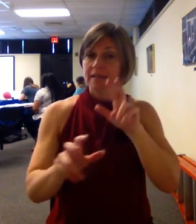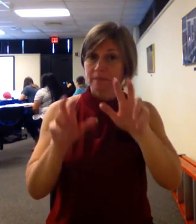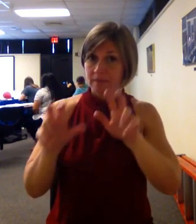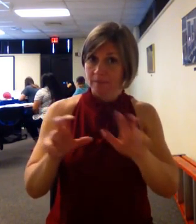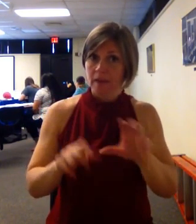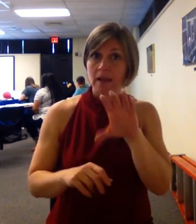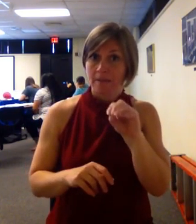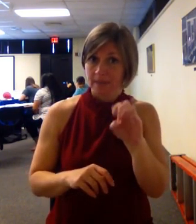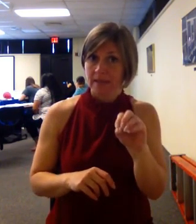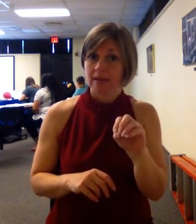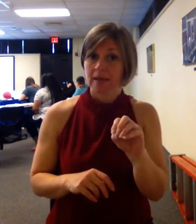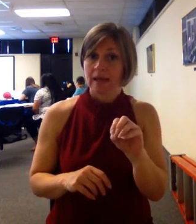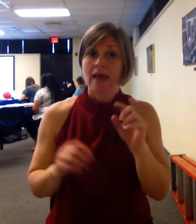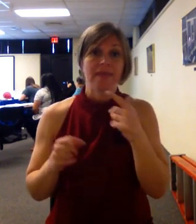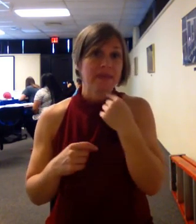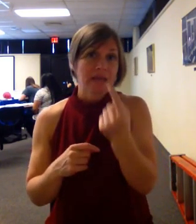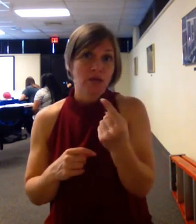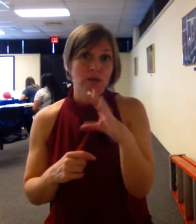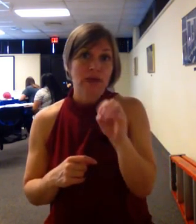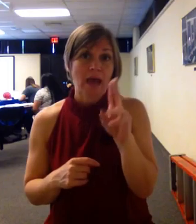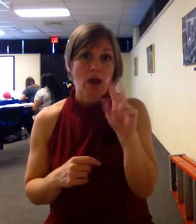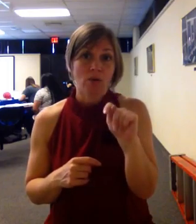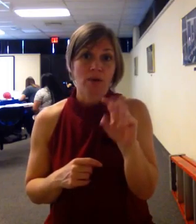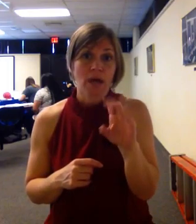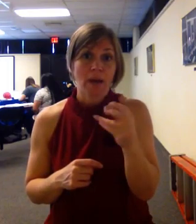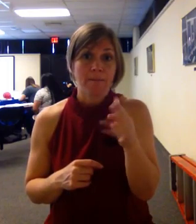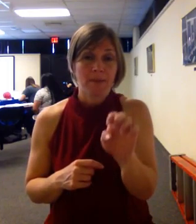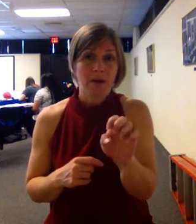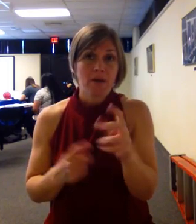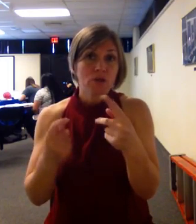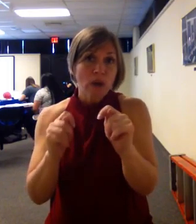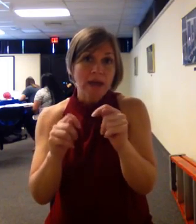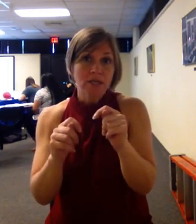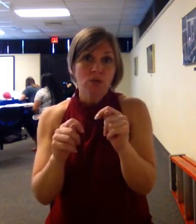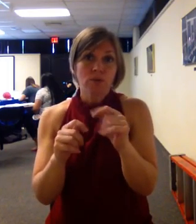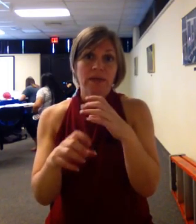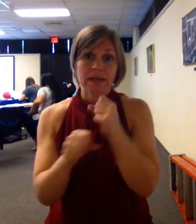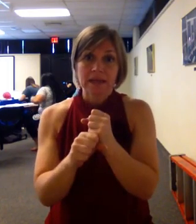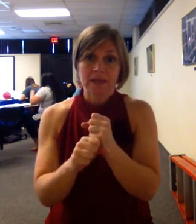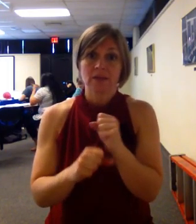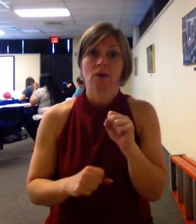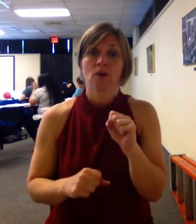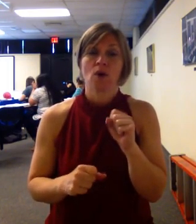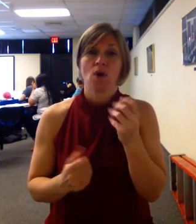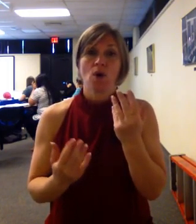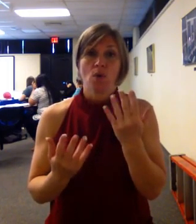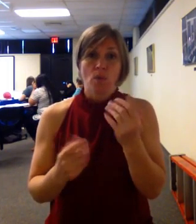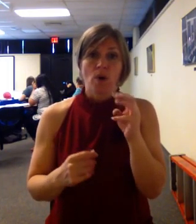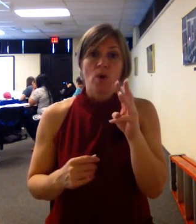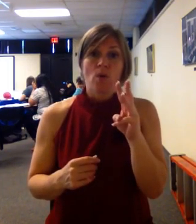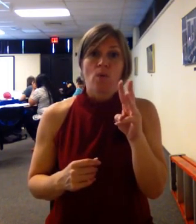give you the company outcome. So they're basically trying to make you first get the weights, and then calculate your portfolio